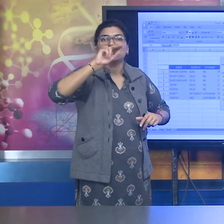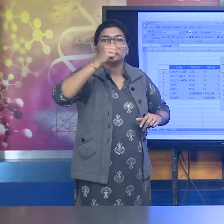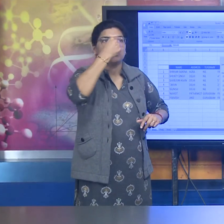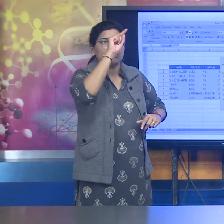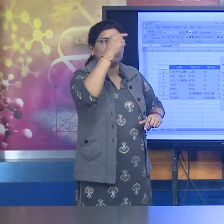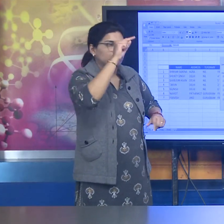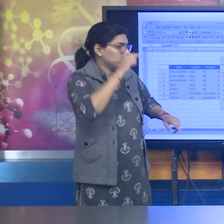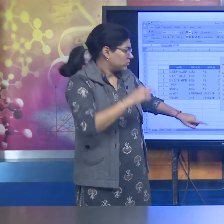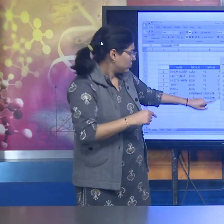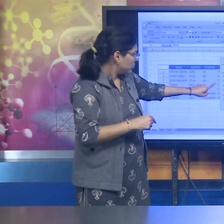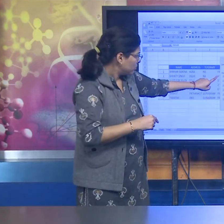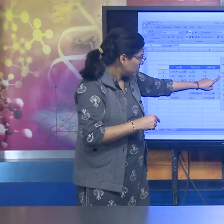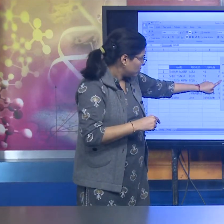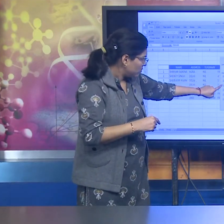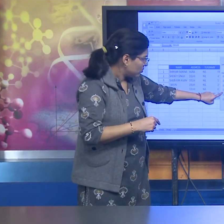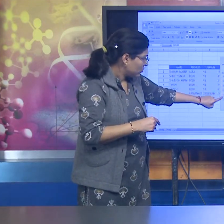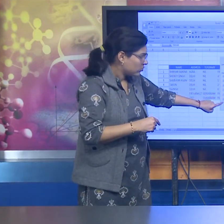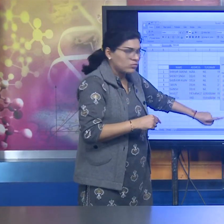or want to keep.